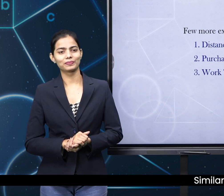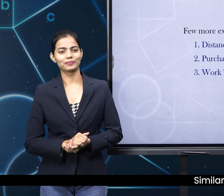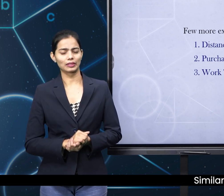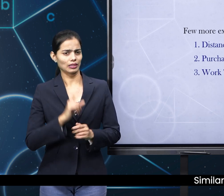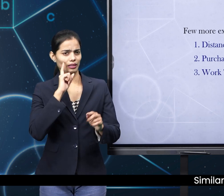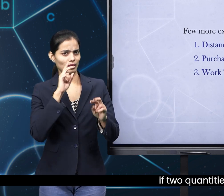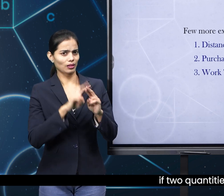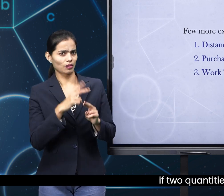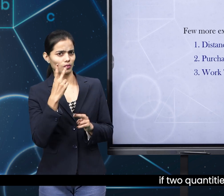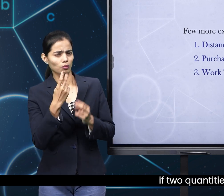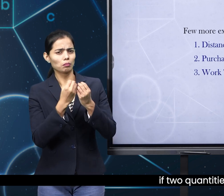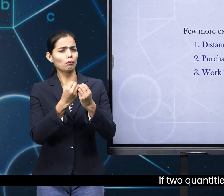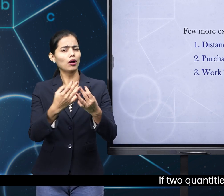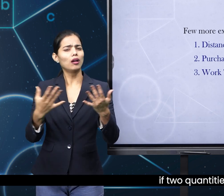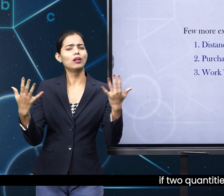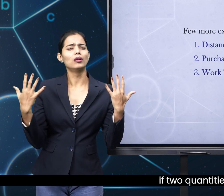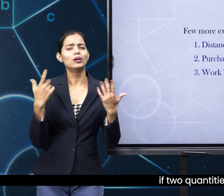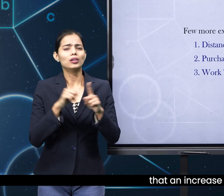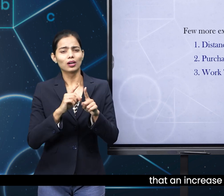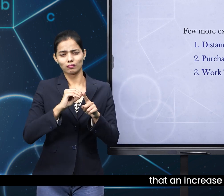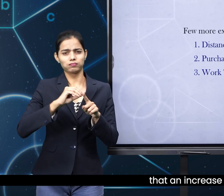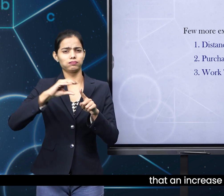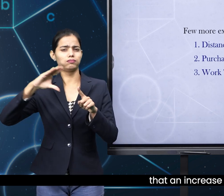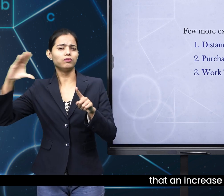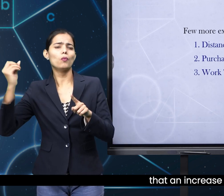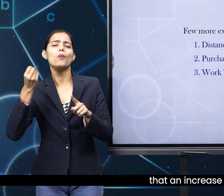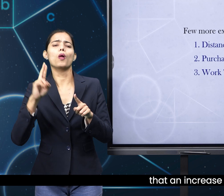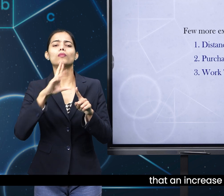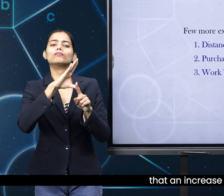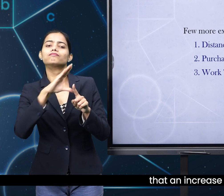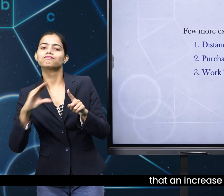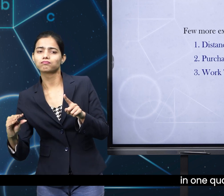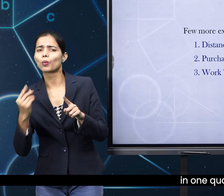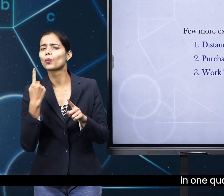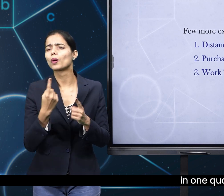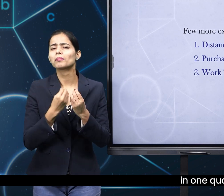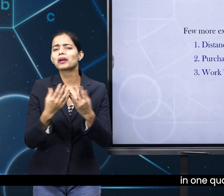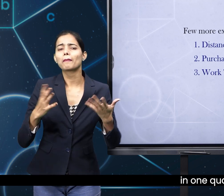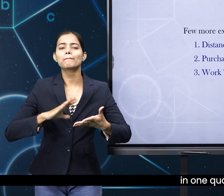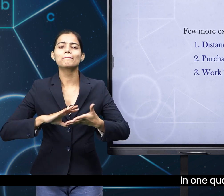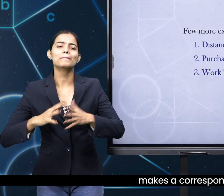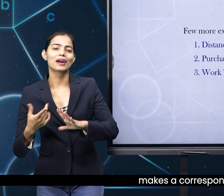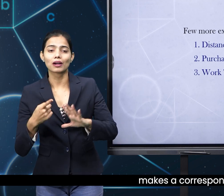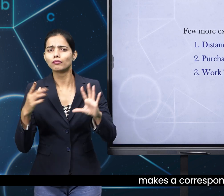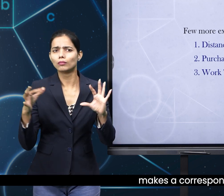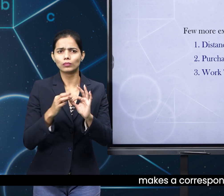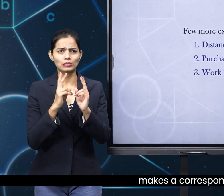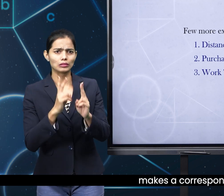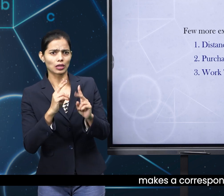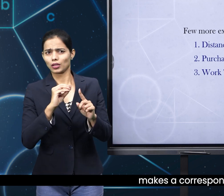Similarly, if two quantities are such that an increase or decrease in one quantity makes